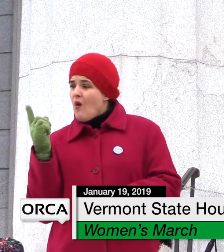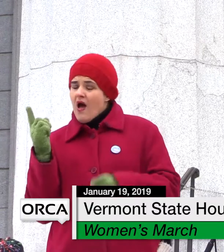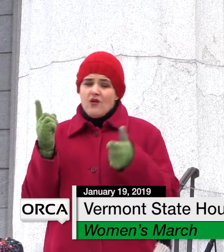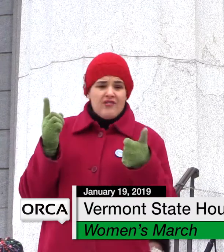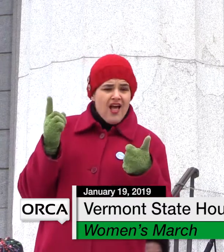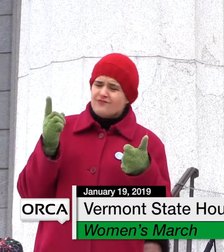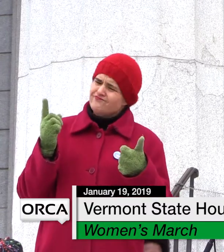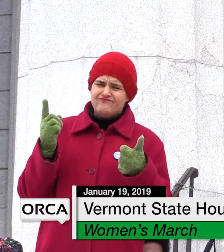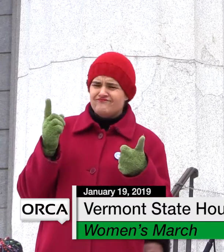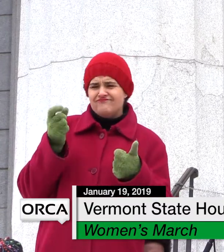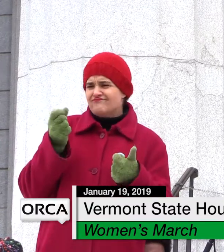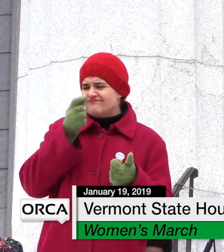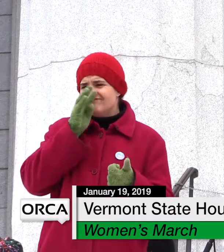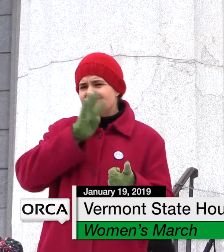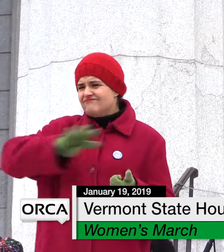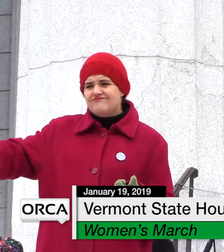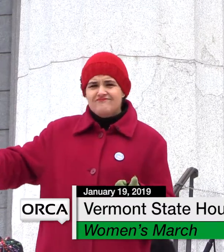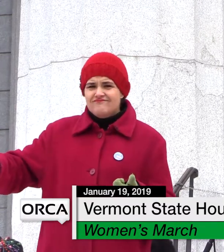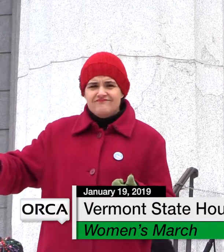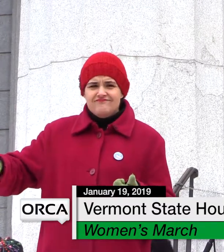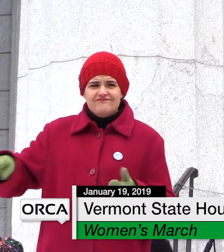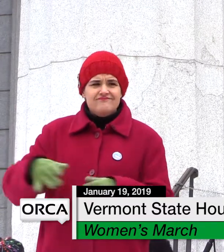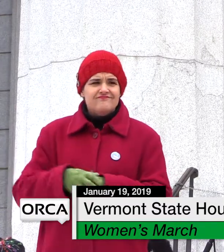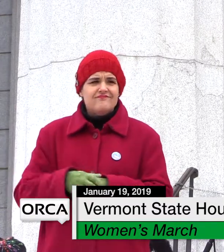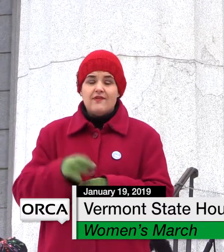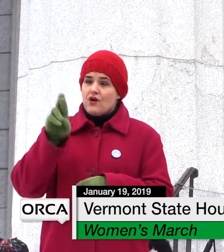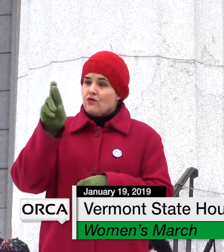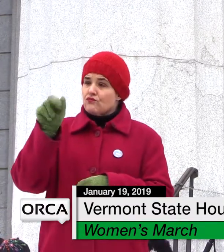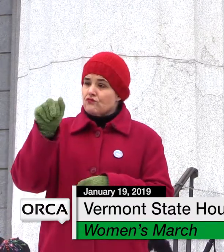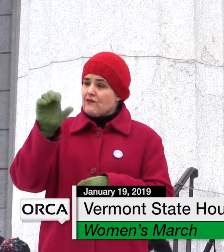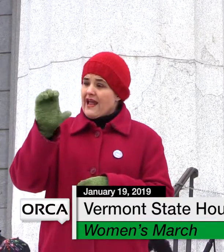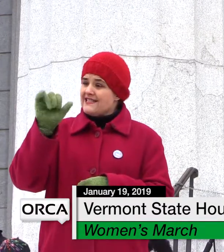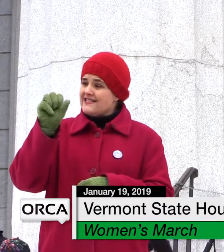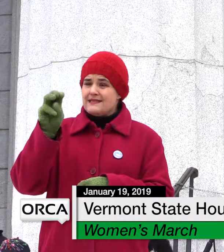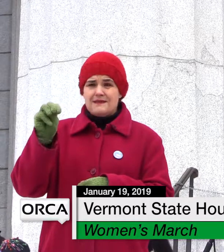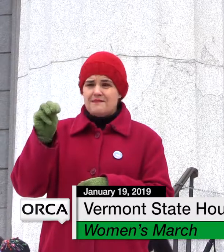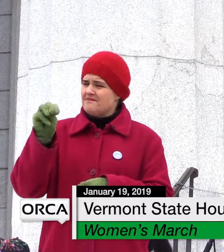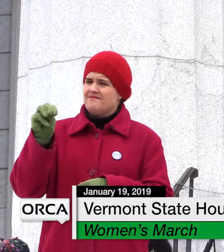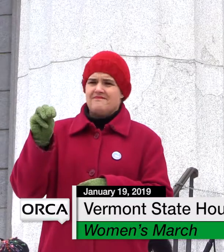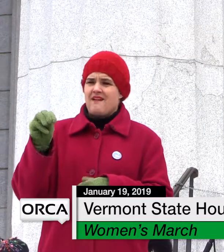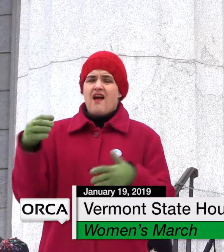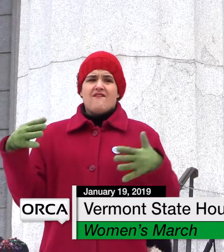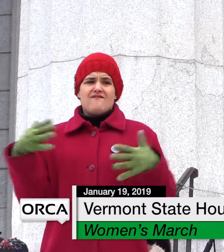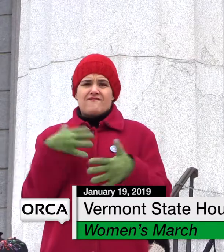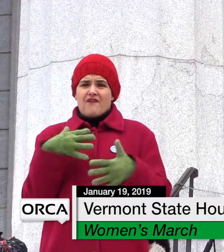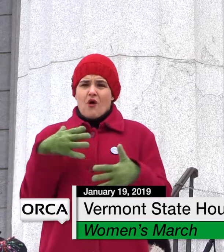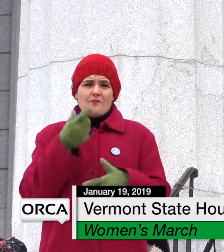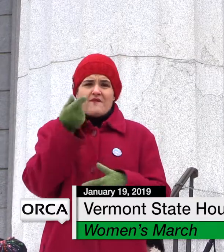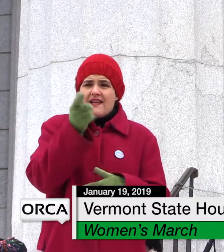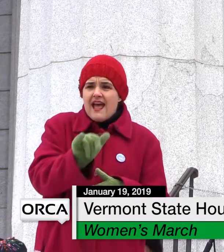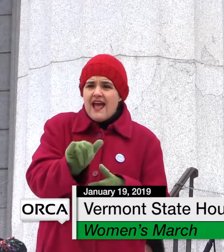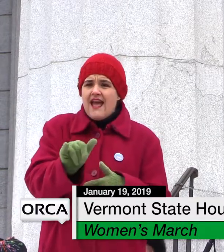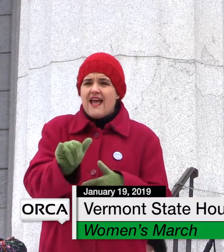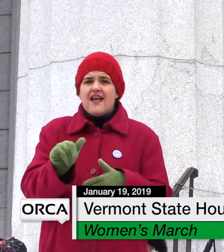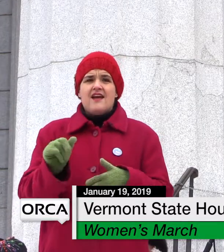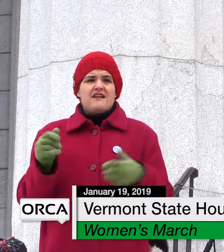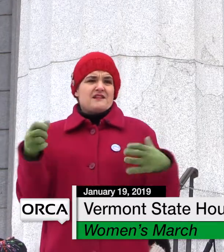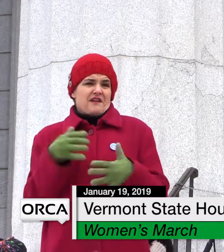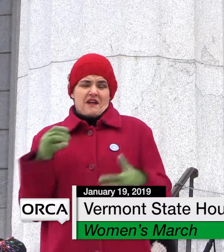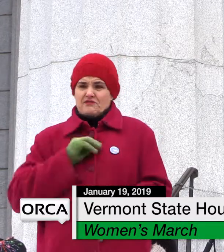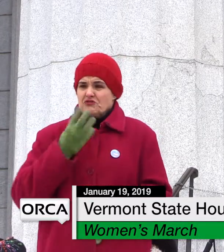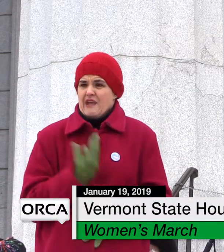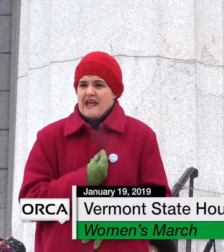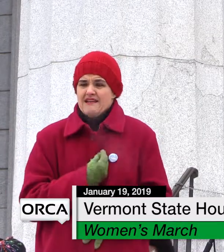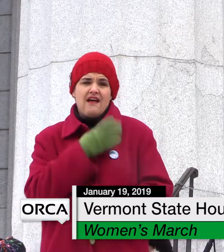We are proclaiming unequivocally that there is no place for racism, homophobia, transphobia, anti-Semitism within